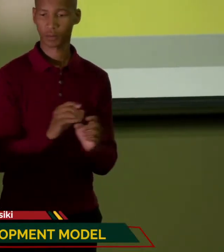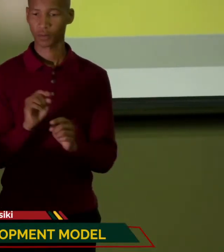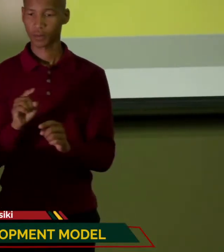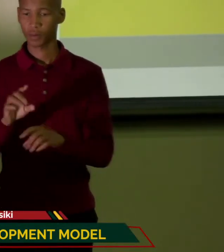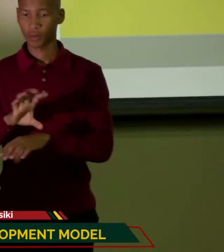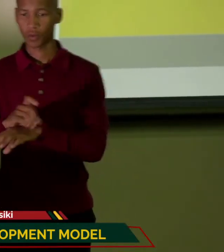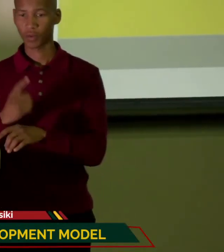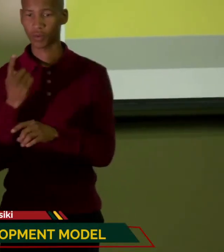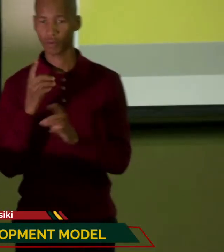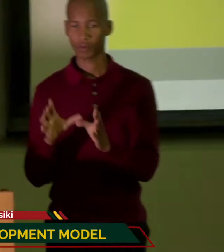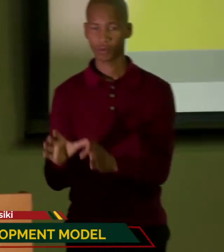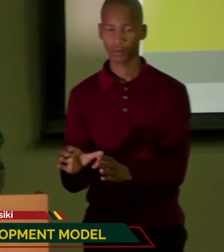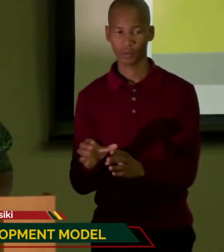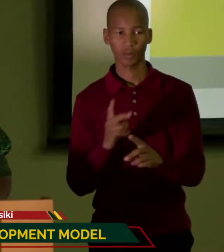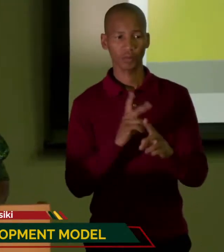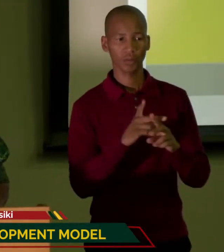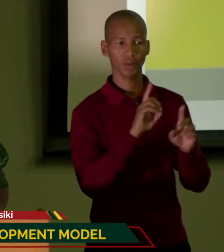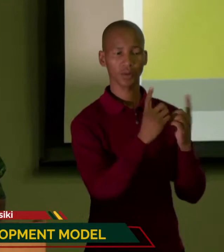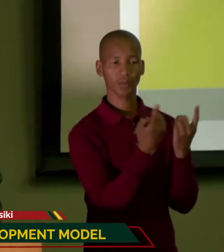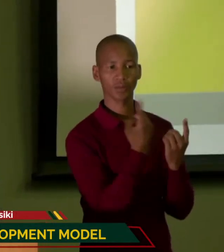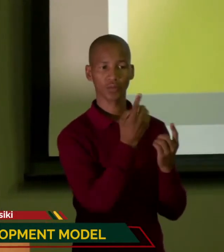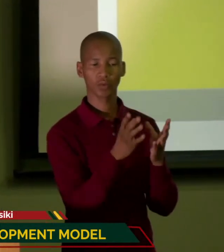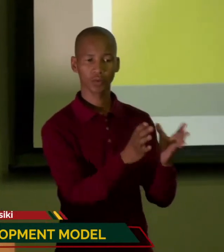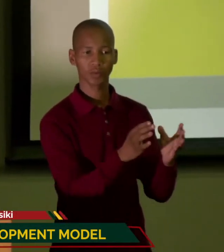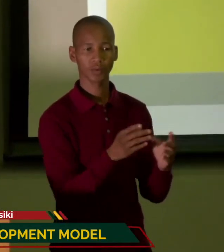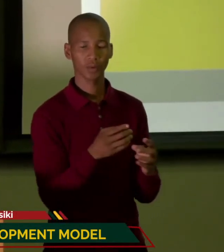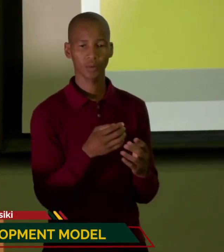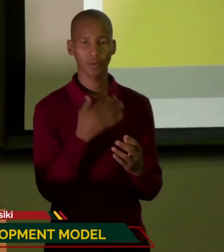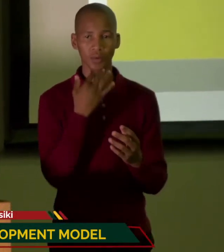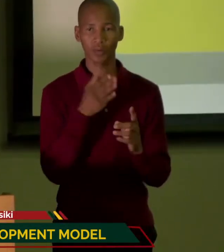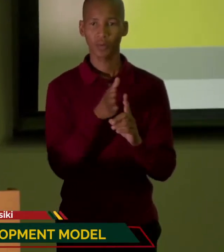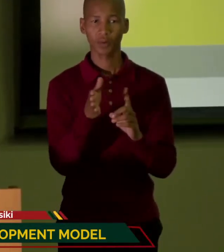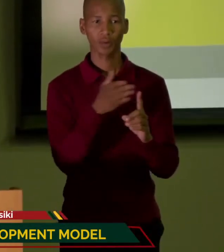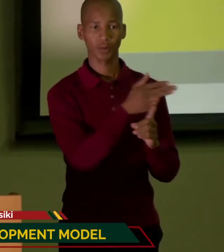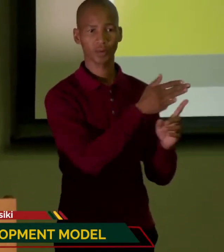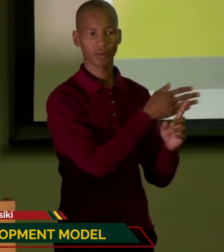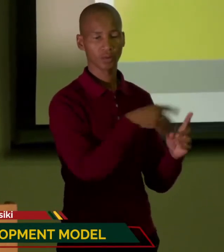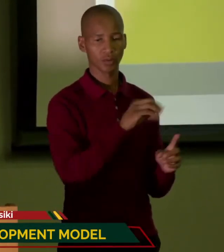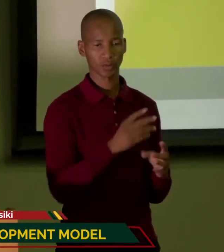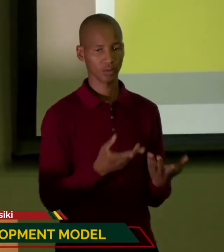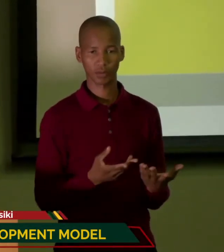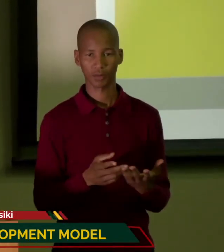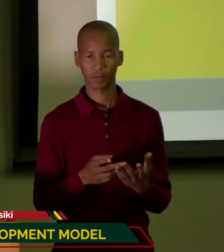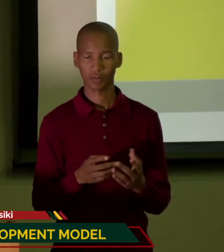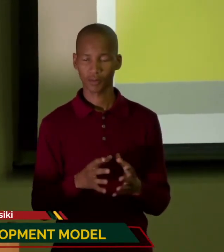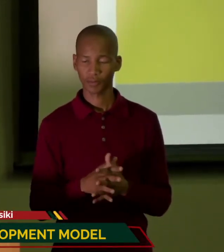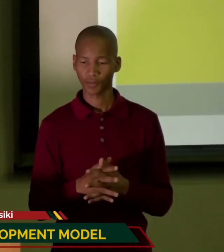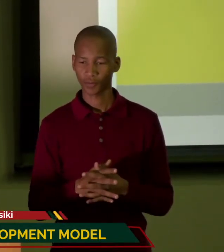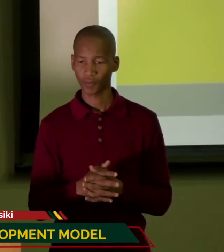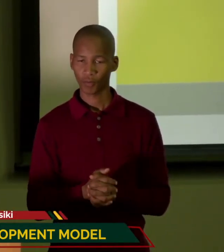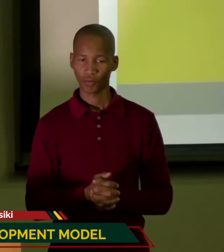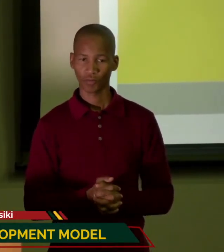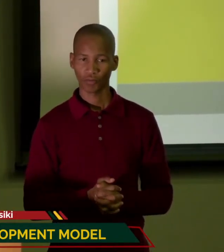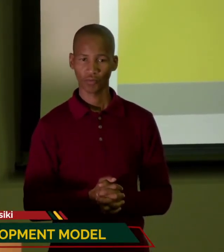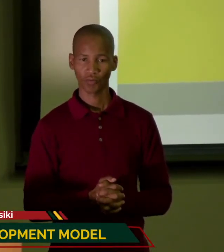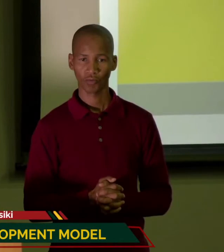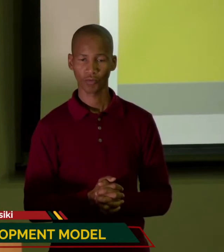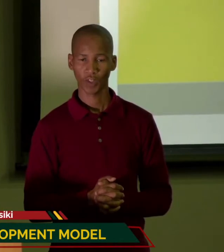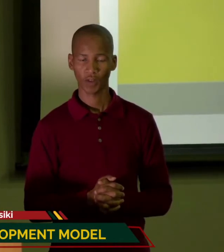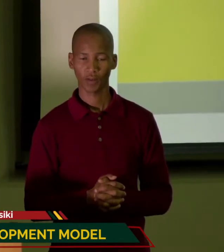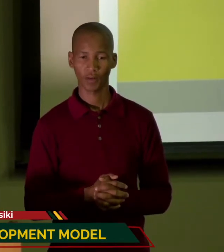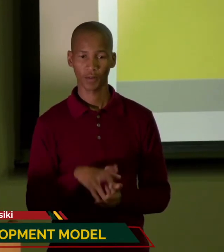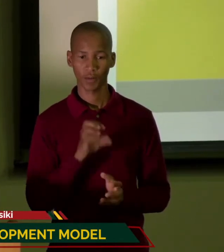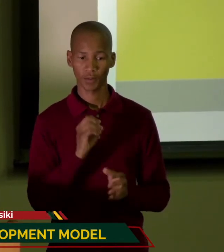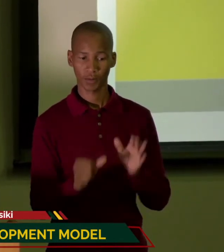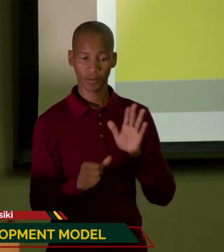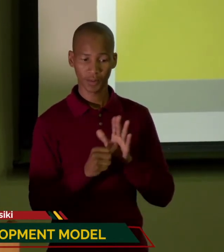into i-department besenze yayo. Then apho kufuneke